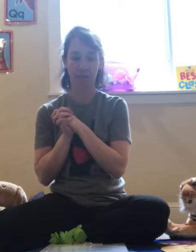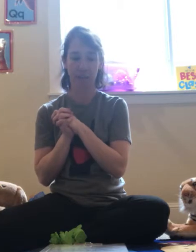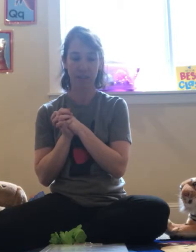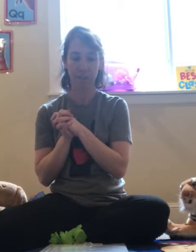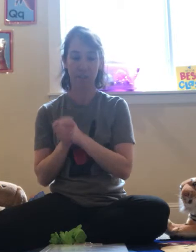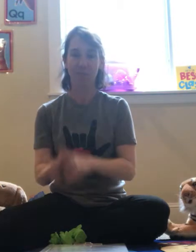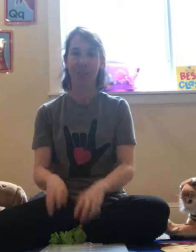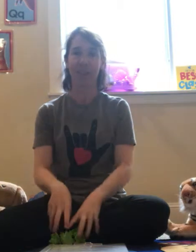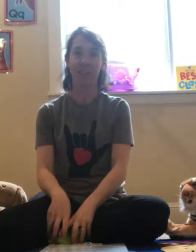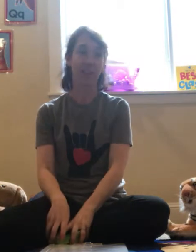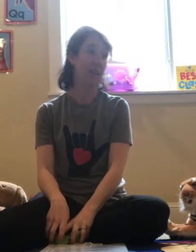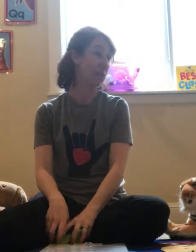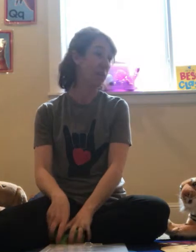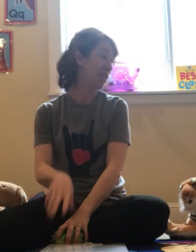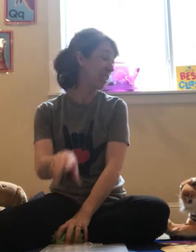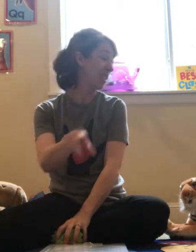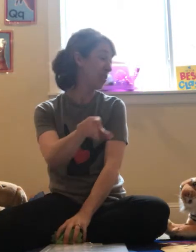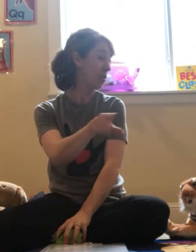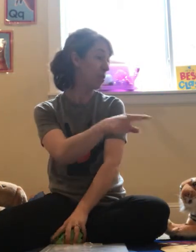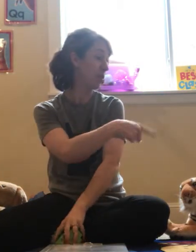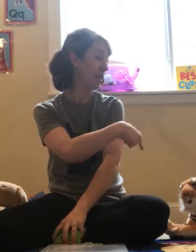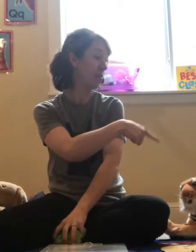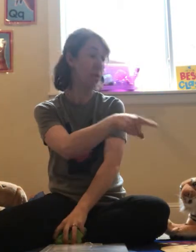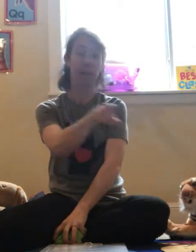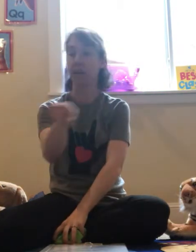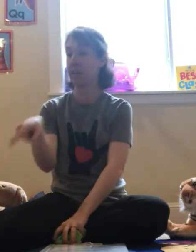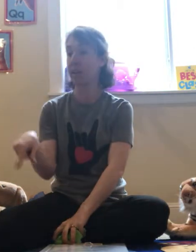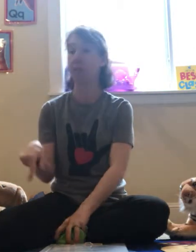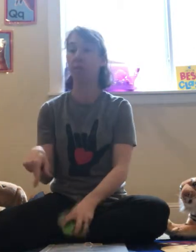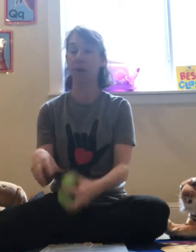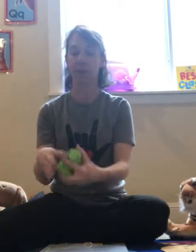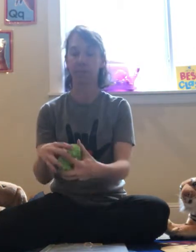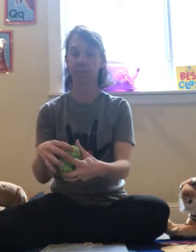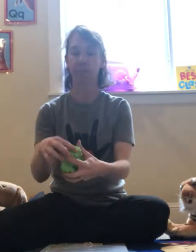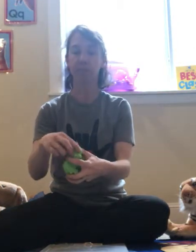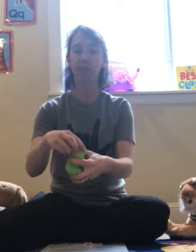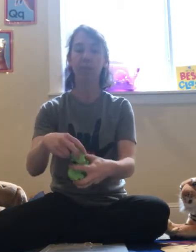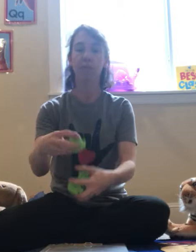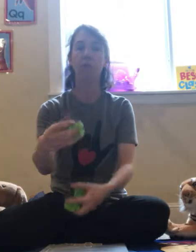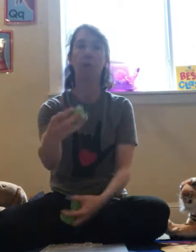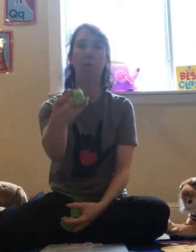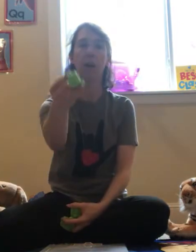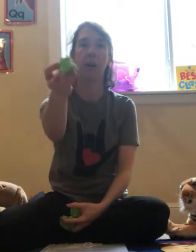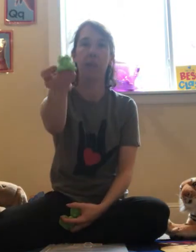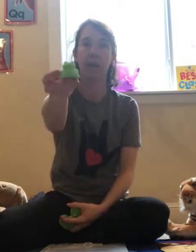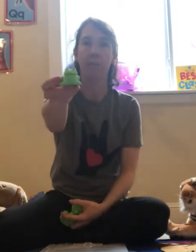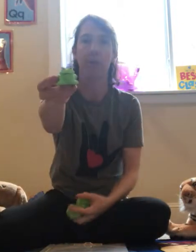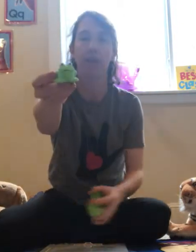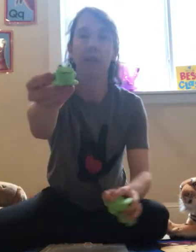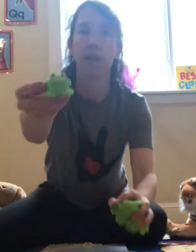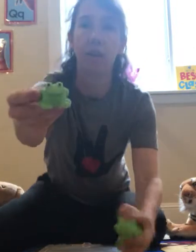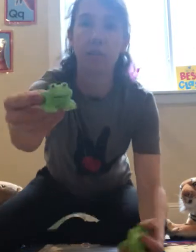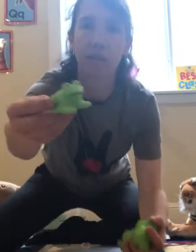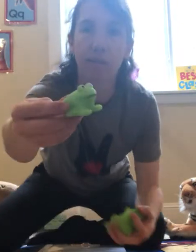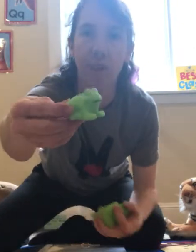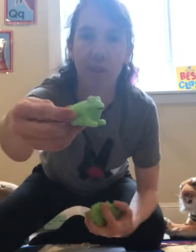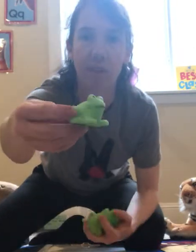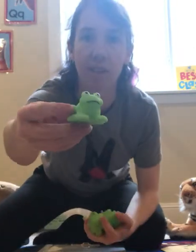Elephant. And then, especially since you do see my kids all around, for our rhyme, I had brought those frogs, those little